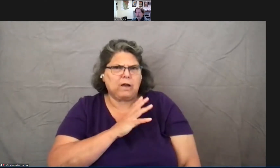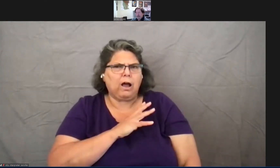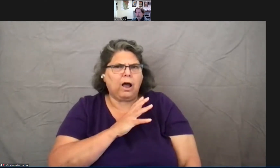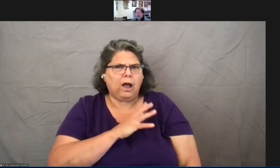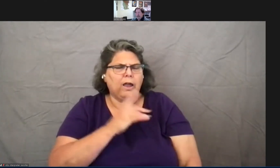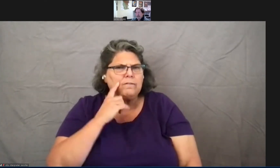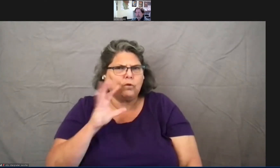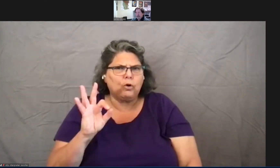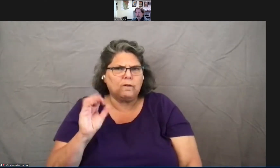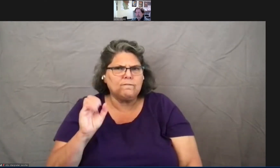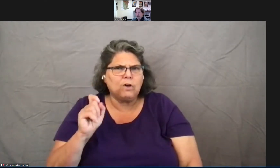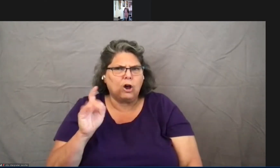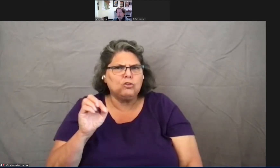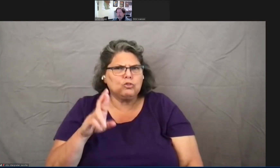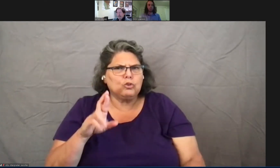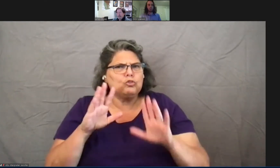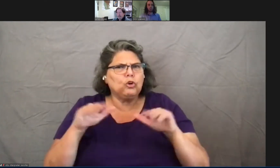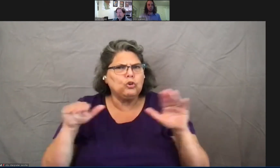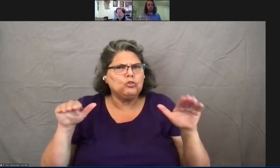children.